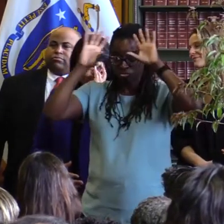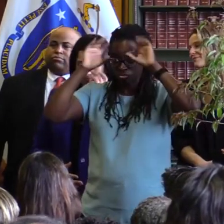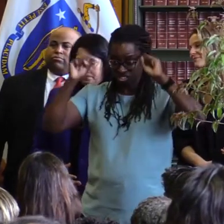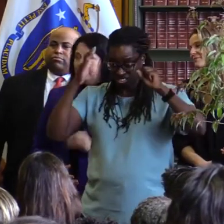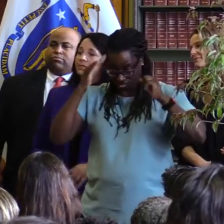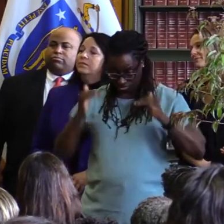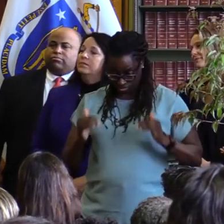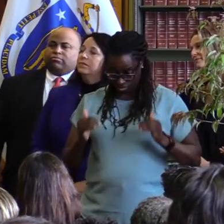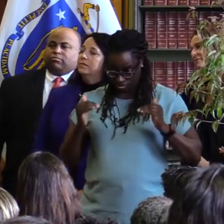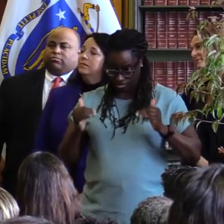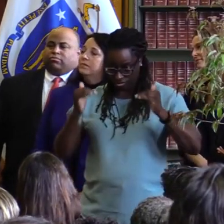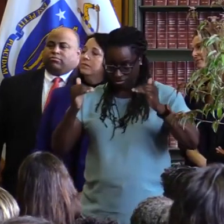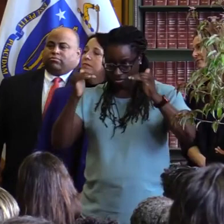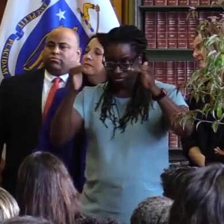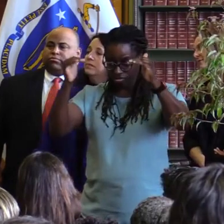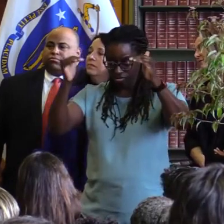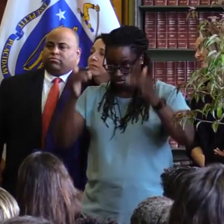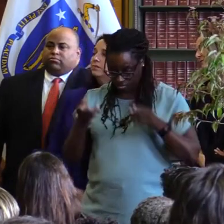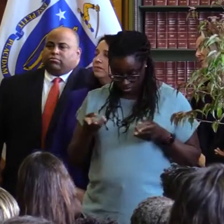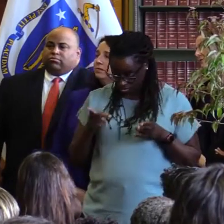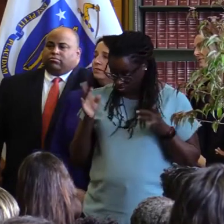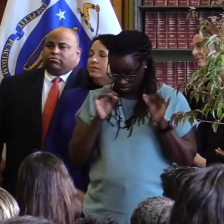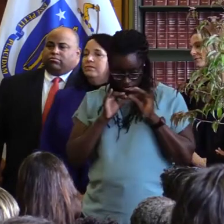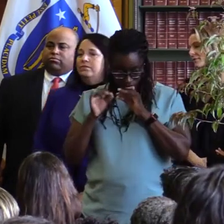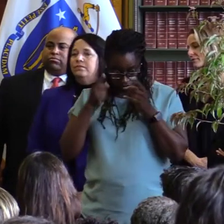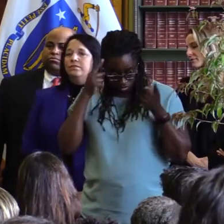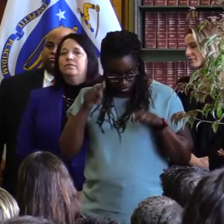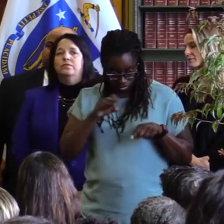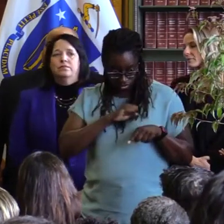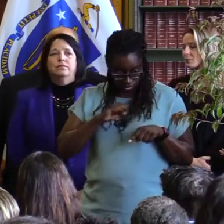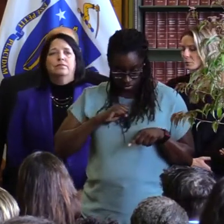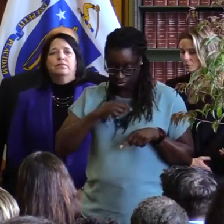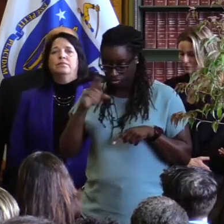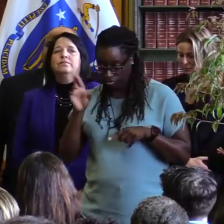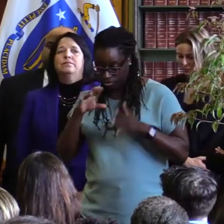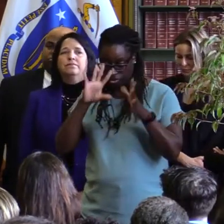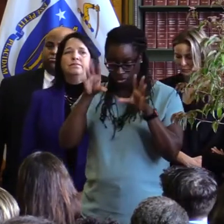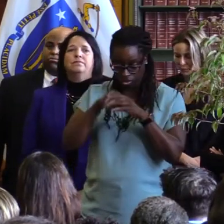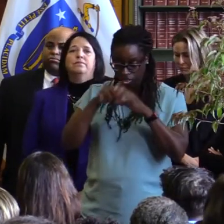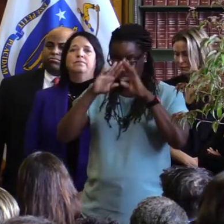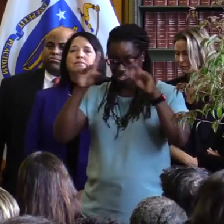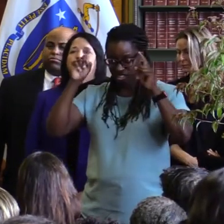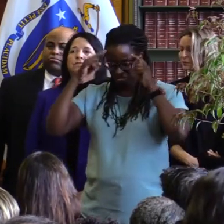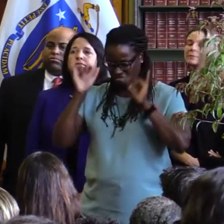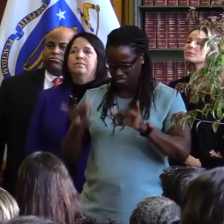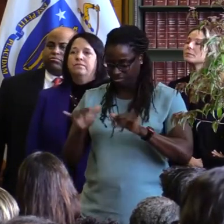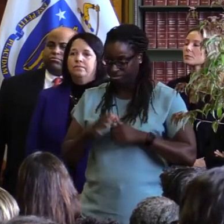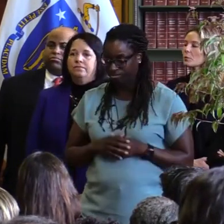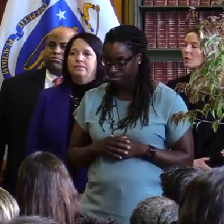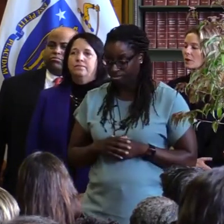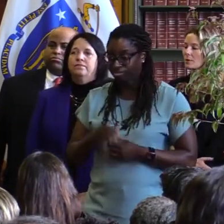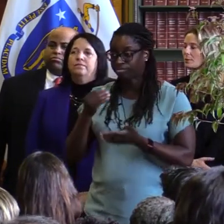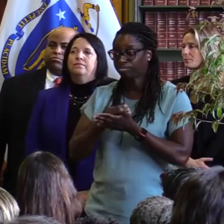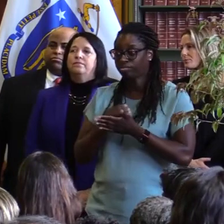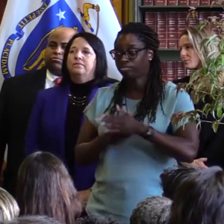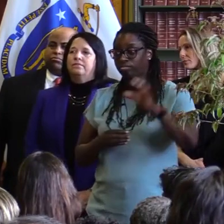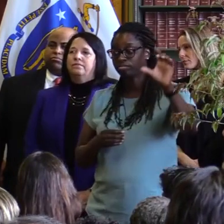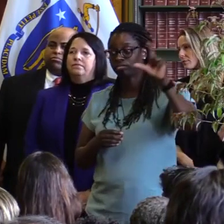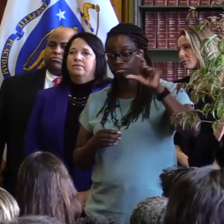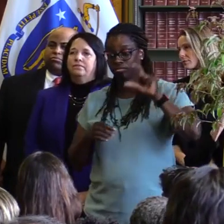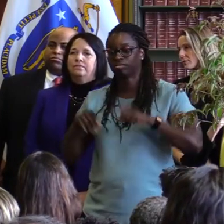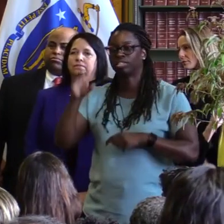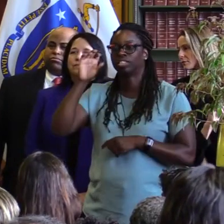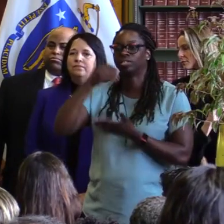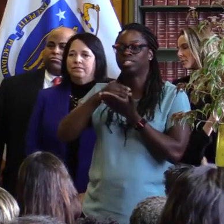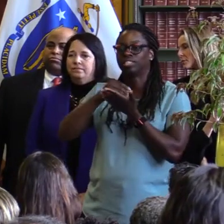we're going to apply for, and importantly, attracting investment, attracting capital from private sources.